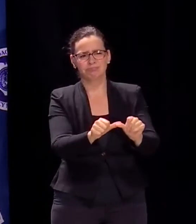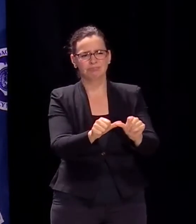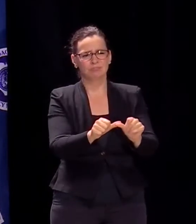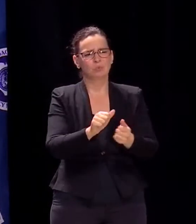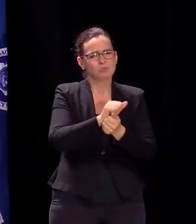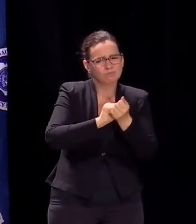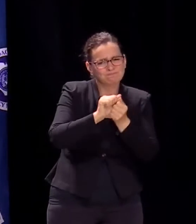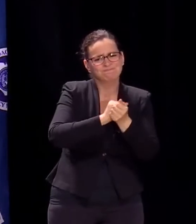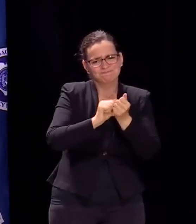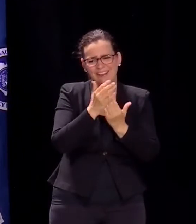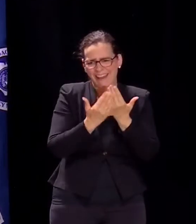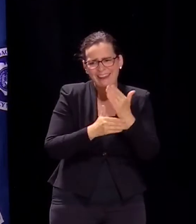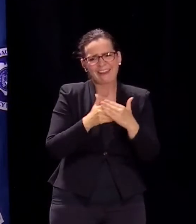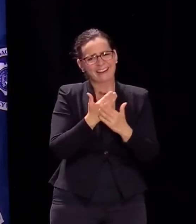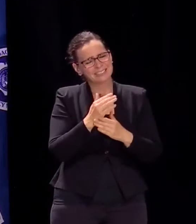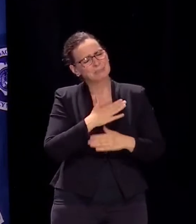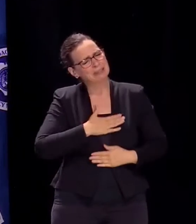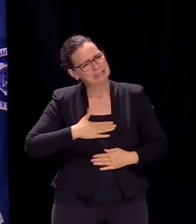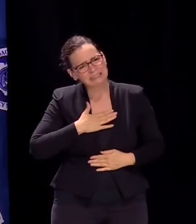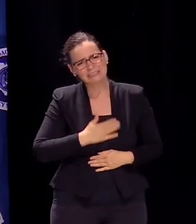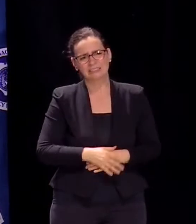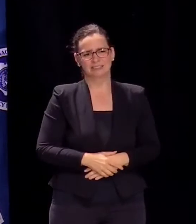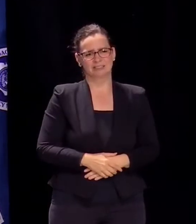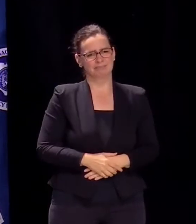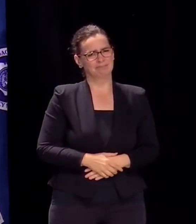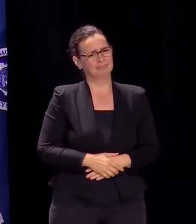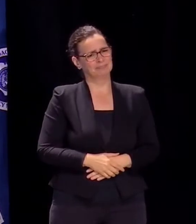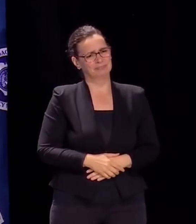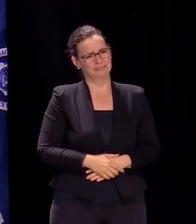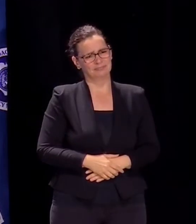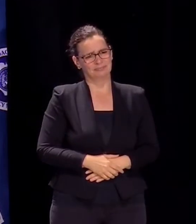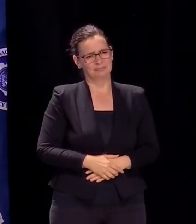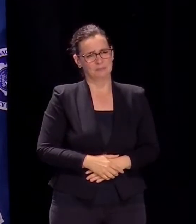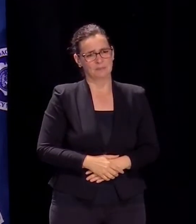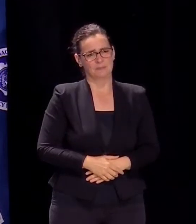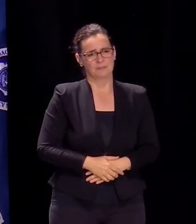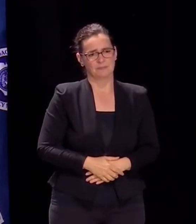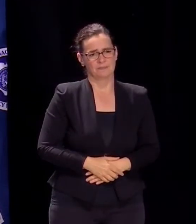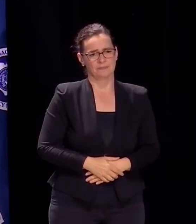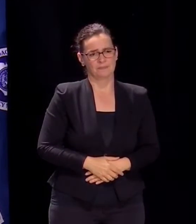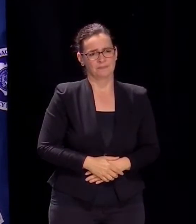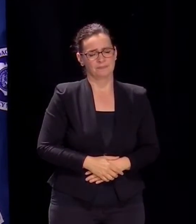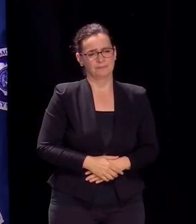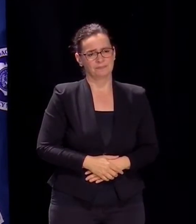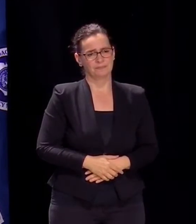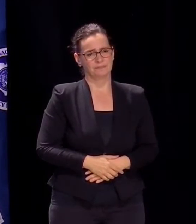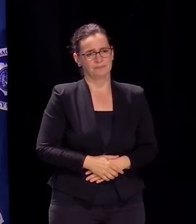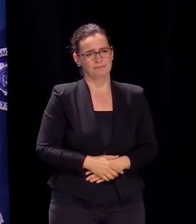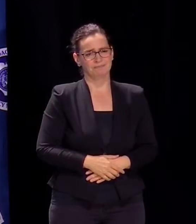masks, physically distance, and certainly put yourself in positions to have success.